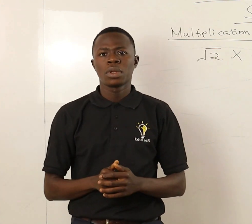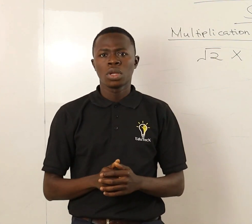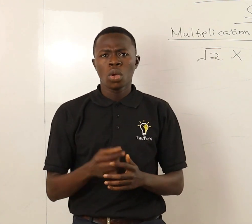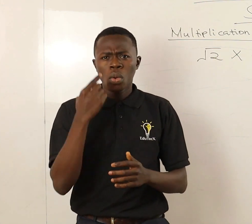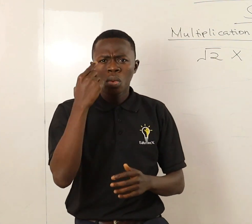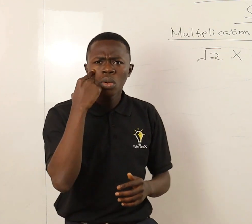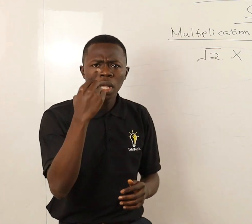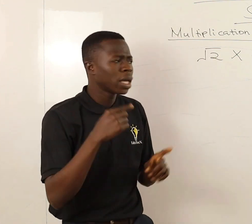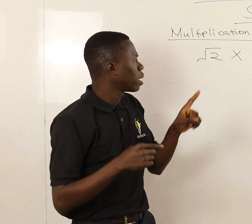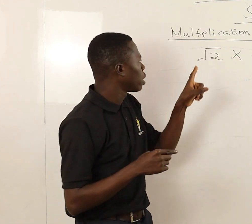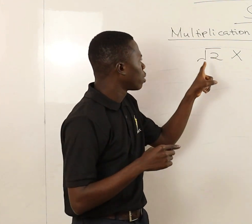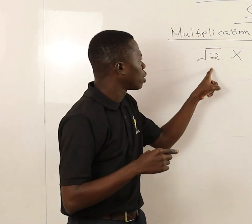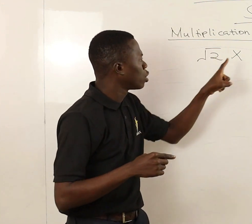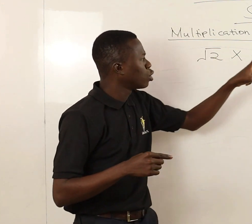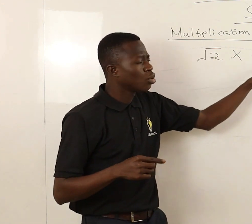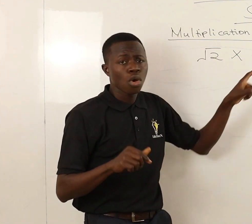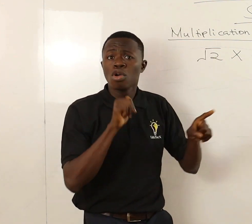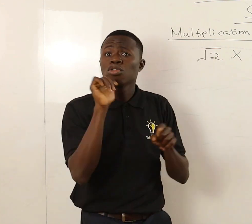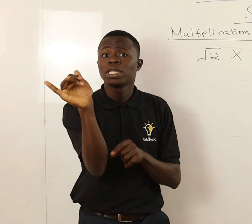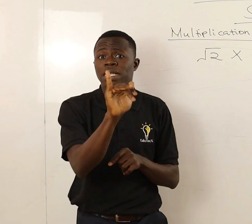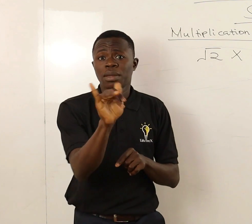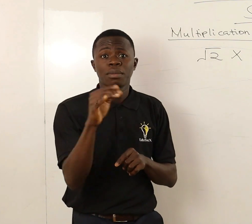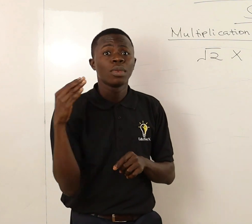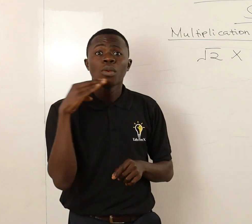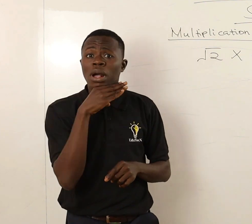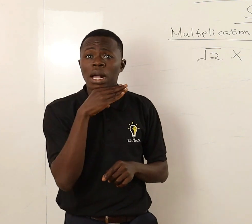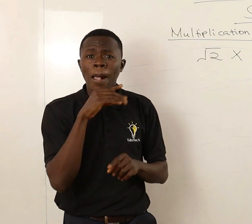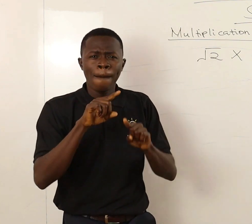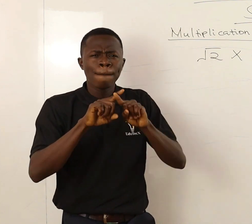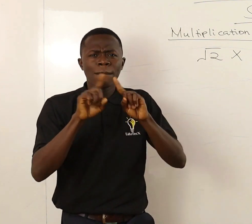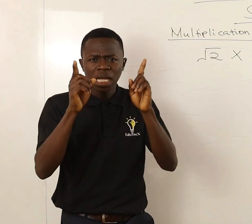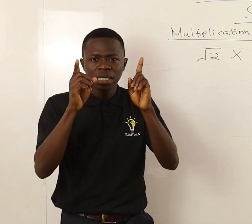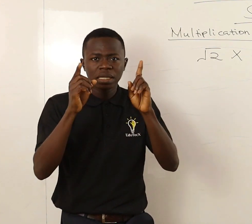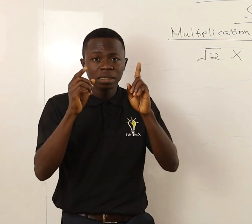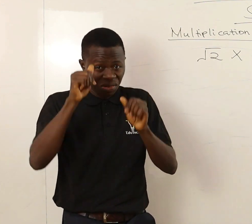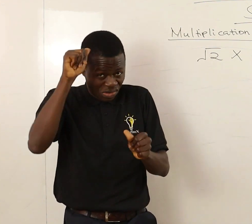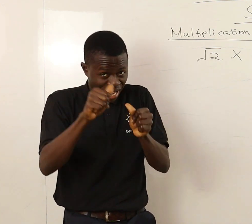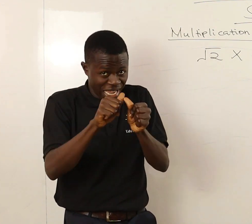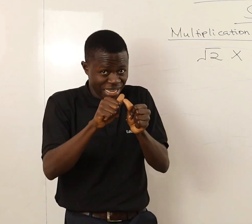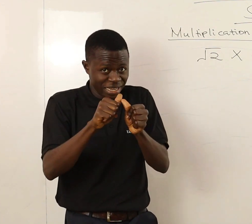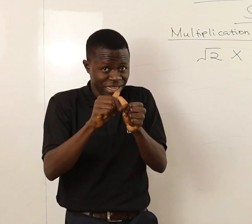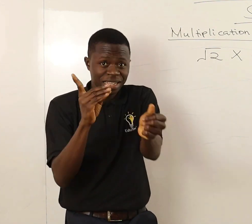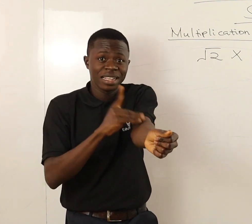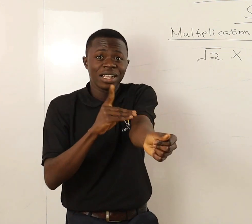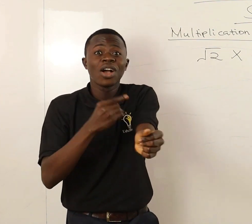You realize that obviously the numbers 2 and 3 are not the same, but